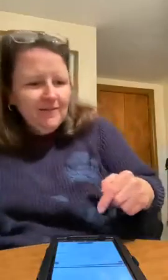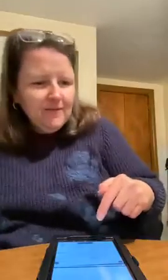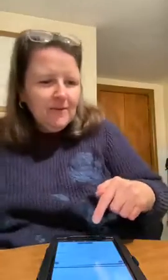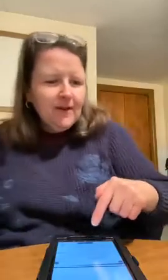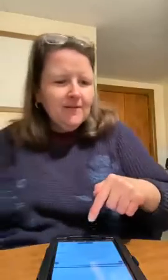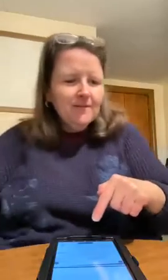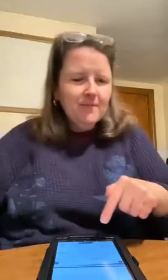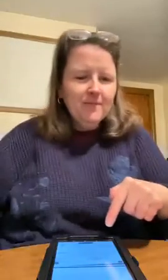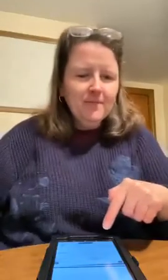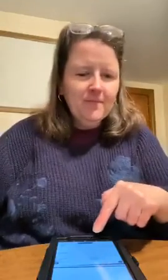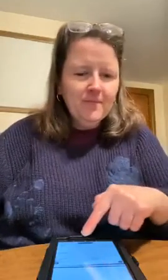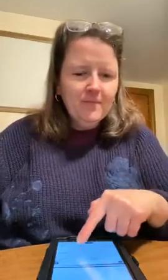Okay.